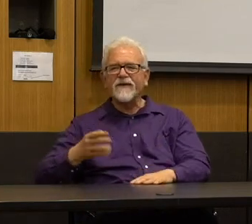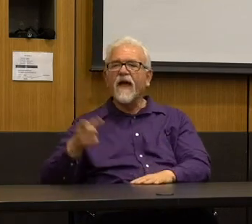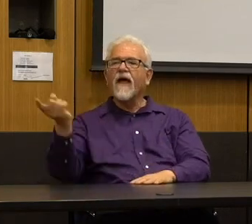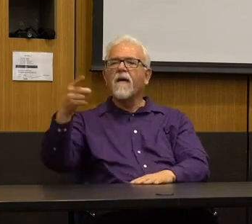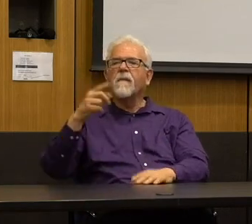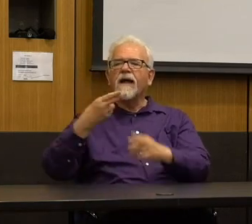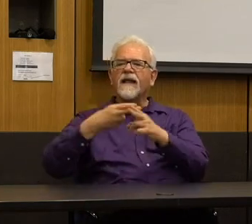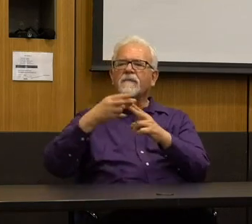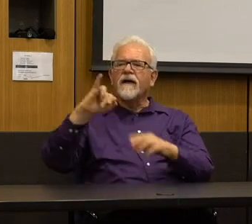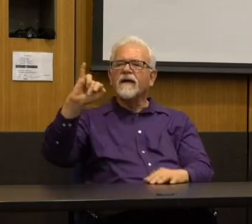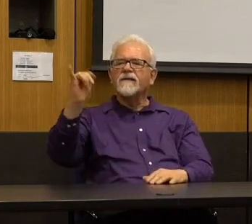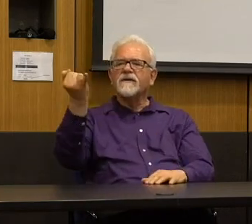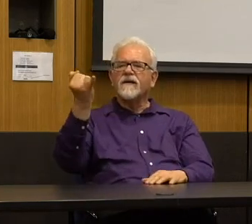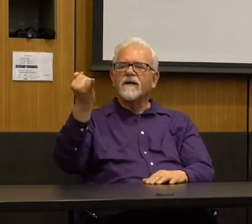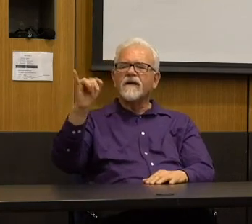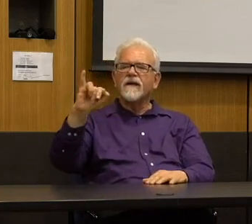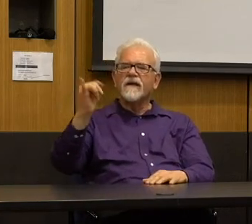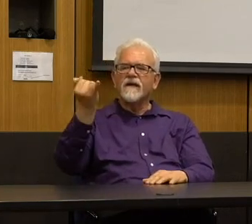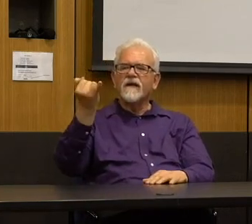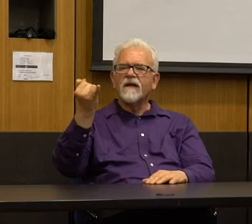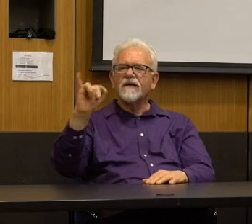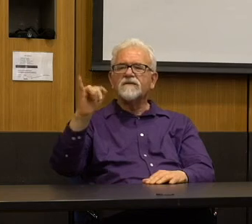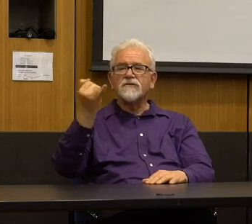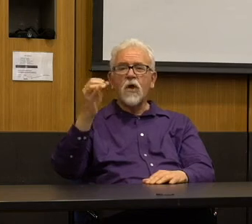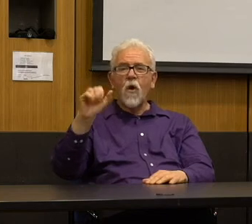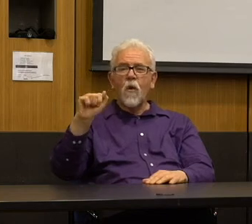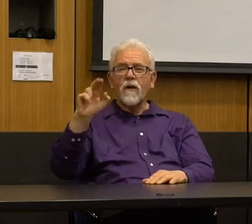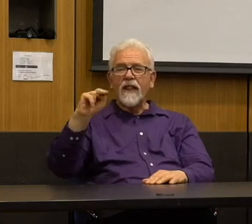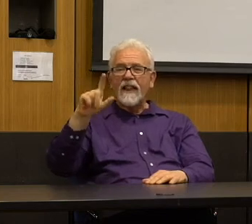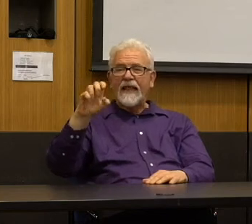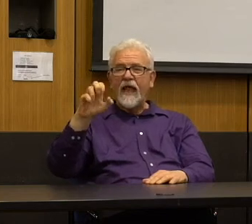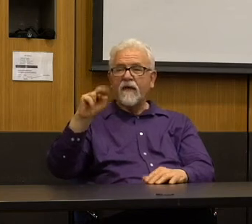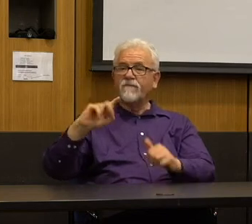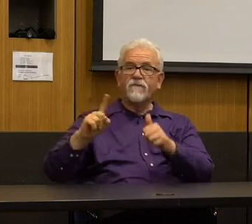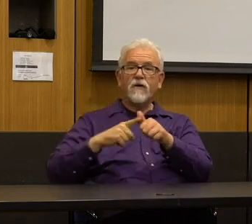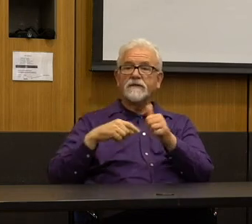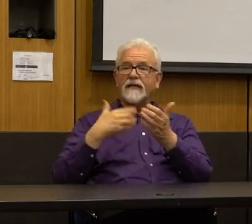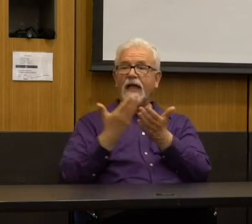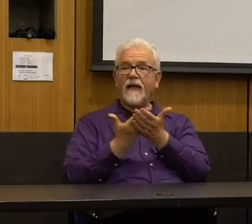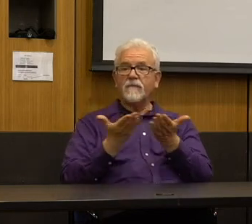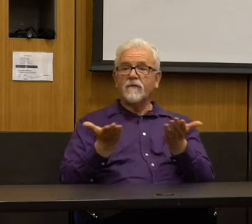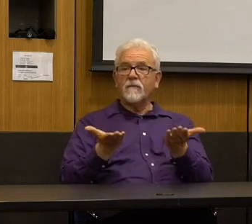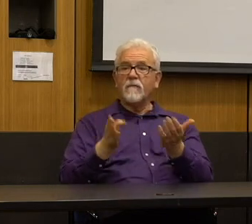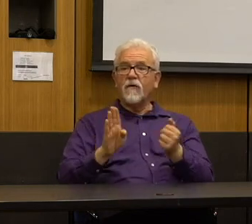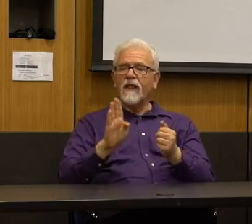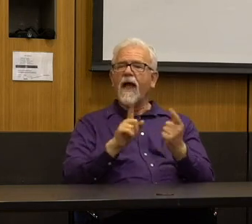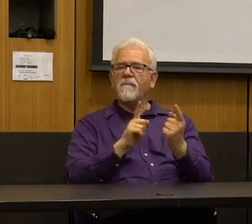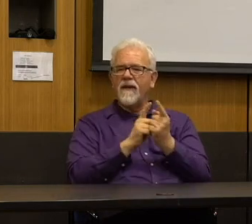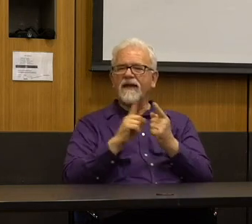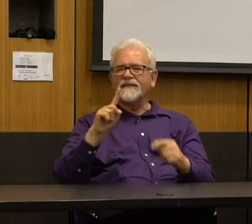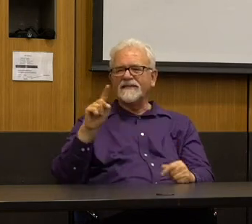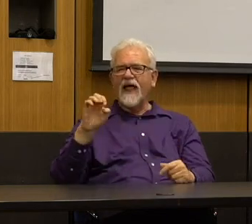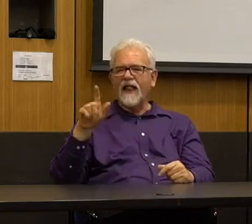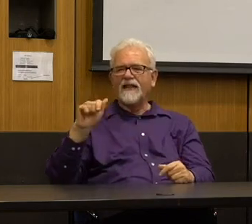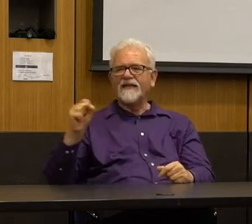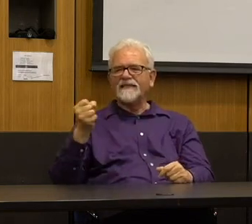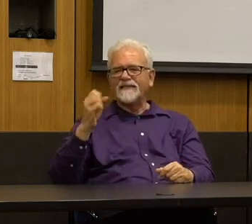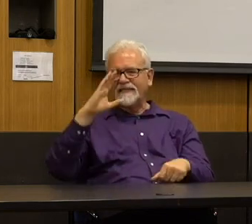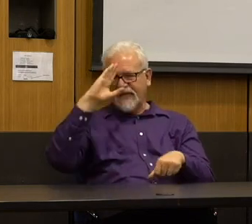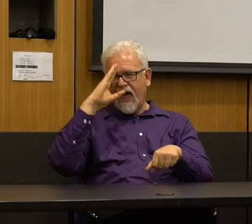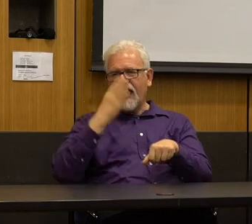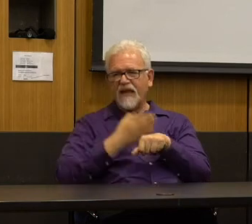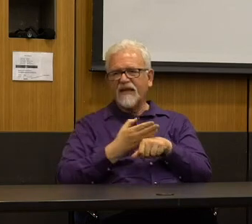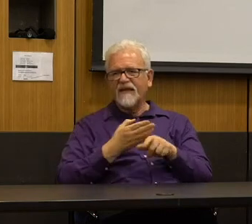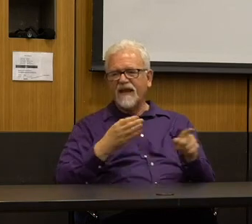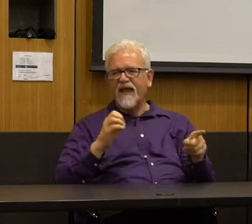My name is Joan Leon. And when I first came to Berkeley, I met Zona's son, and I was just